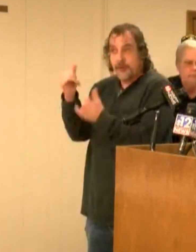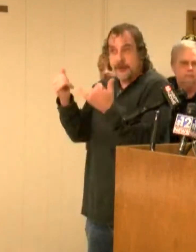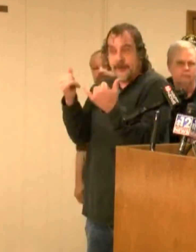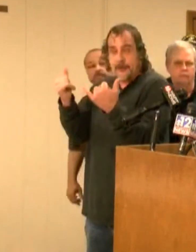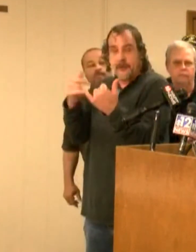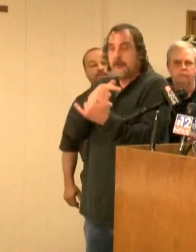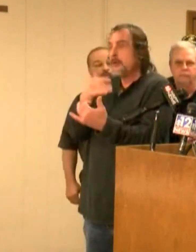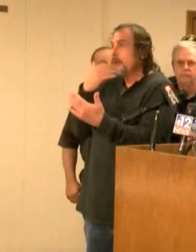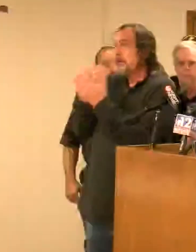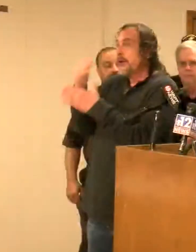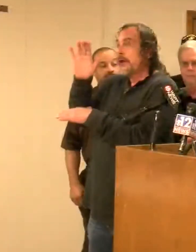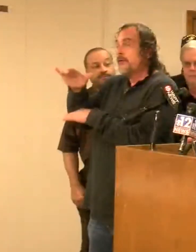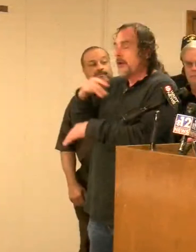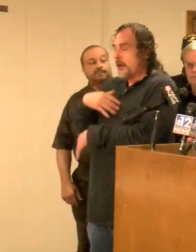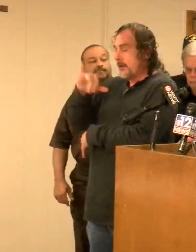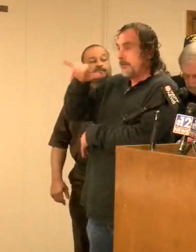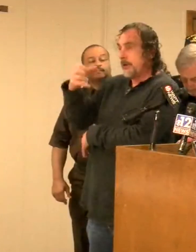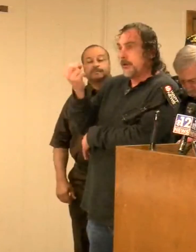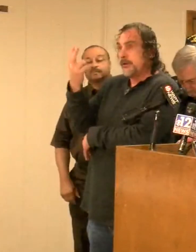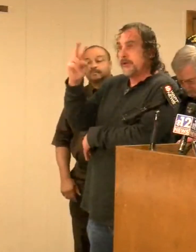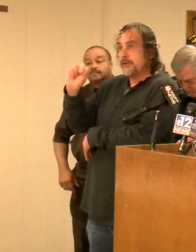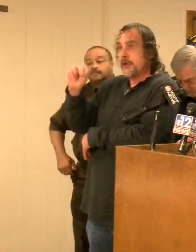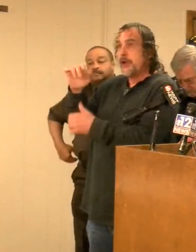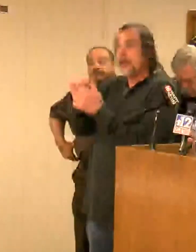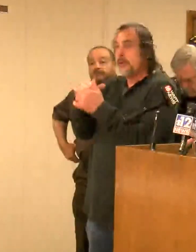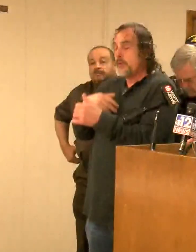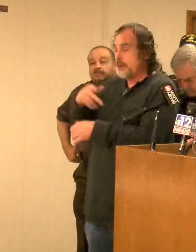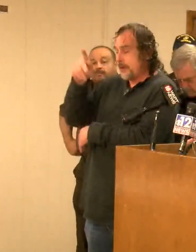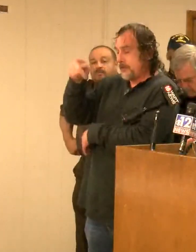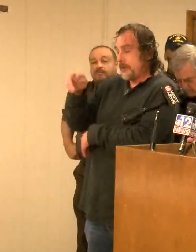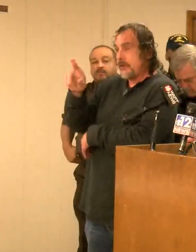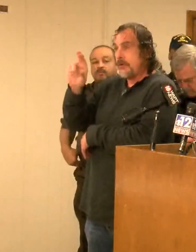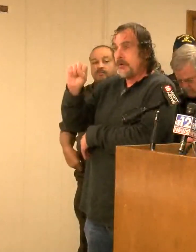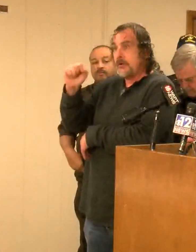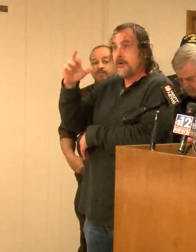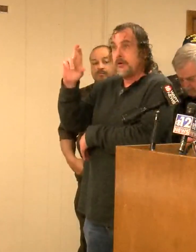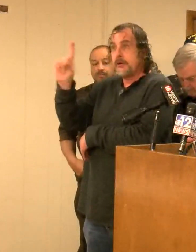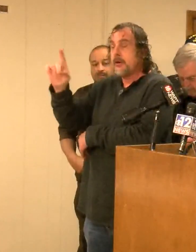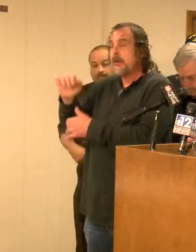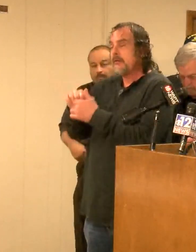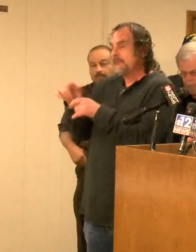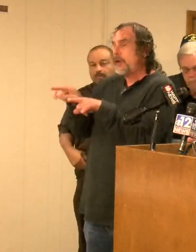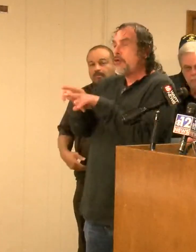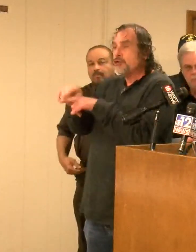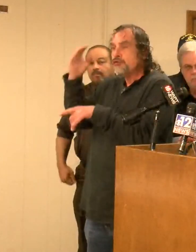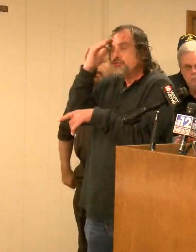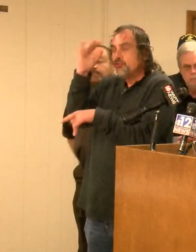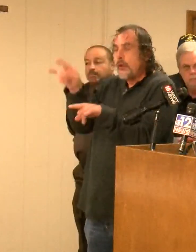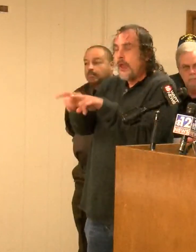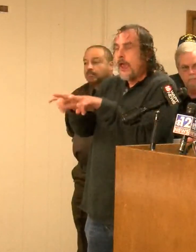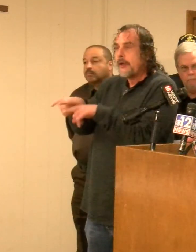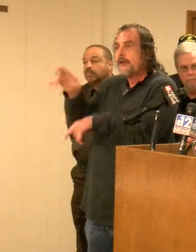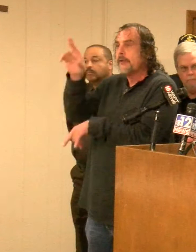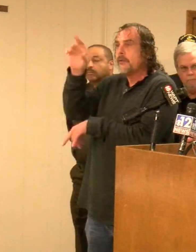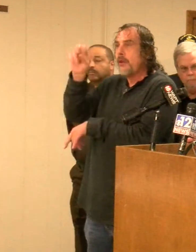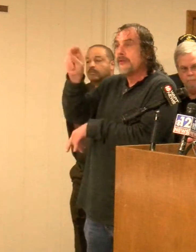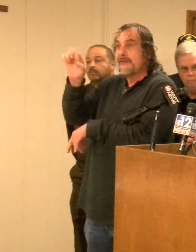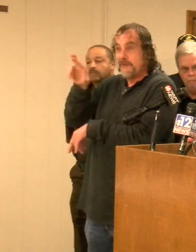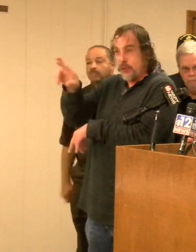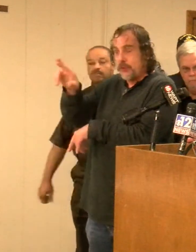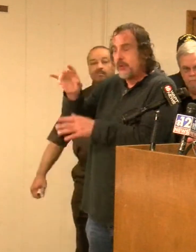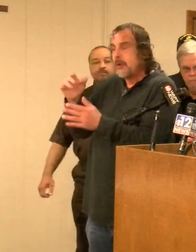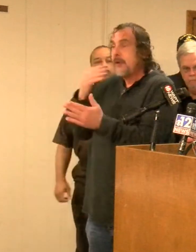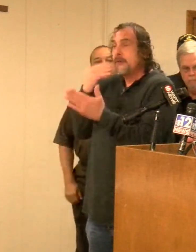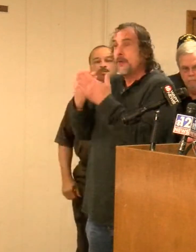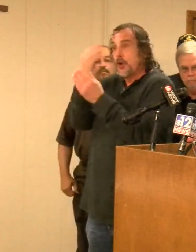Good afternoon. I'm John Signal with Pearl River Valley Water Supply District, also known as the Reservoir. We have some good news today. Overnight,